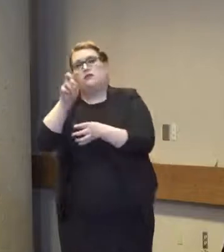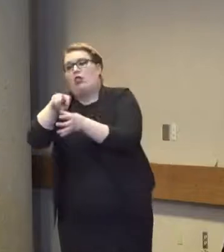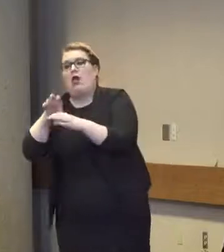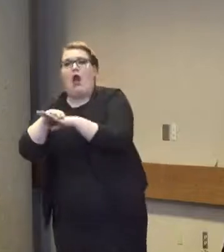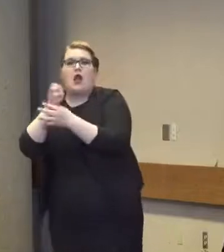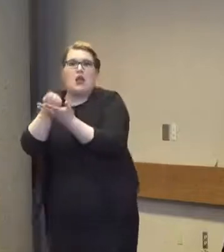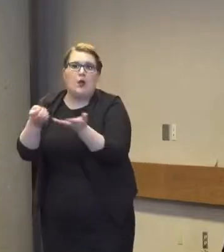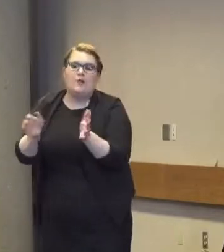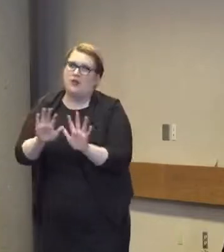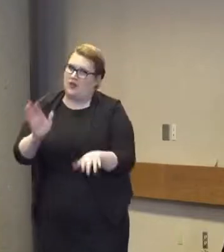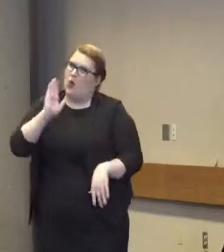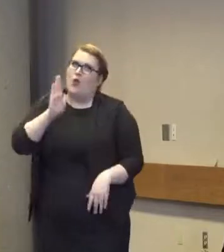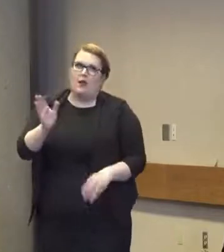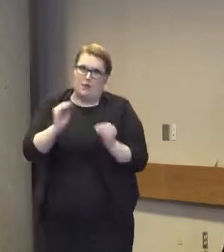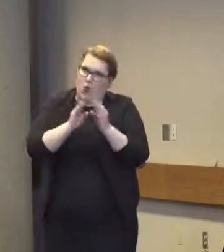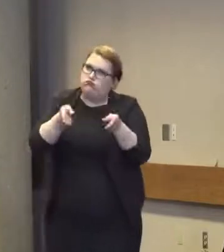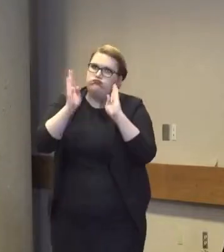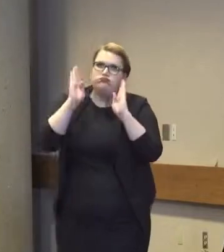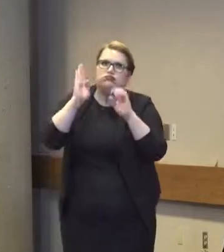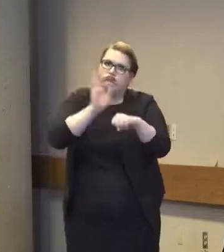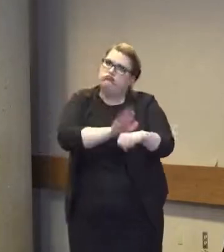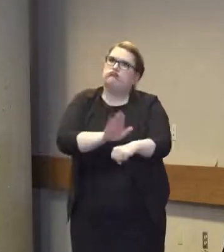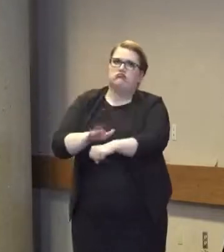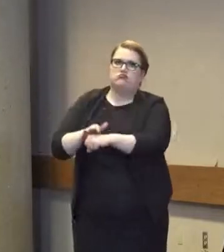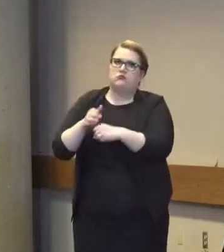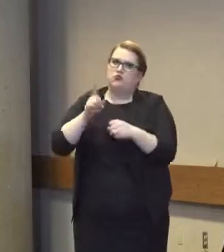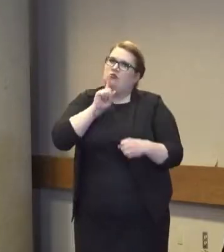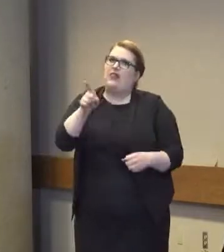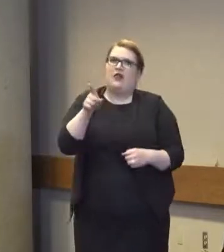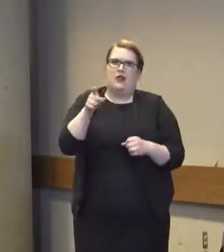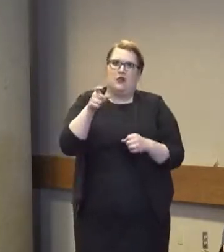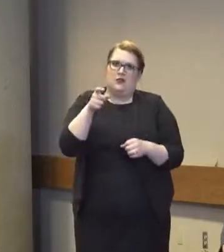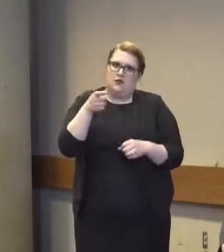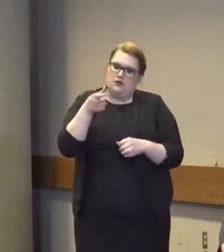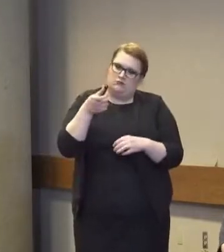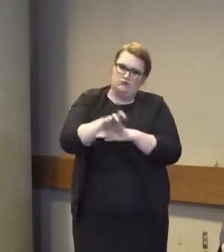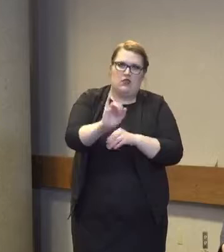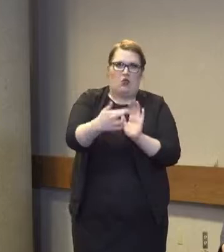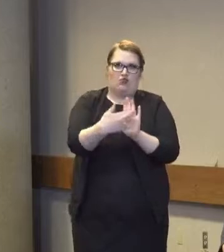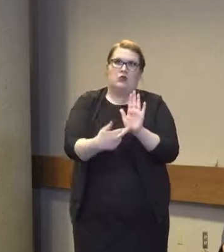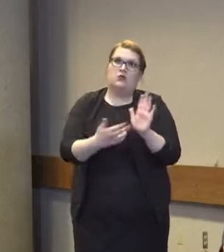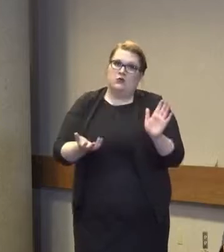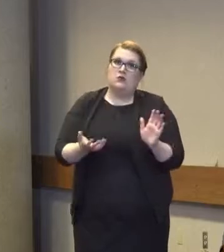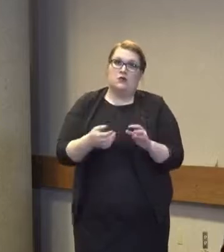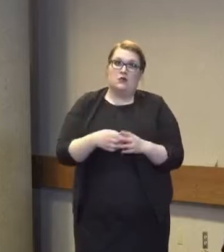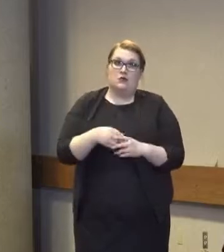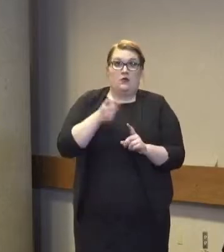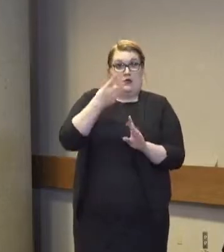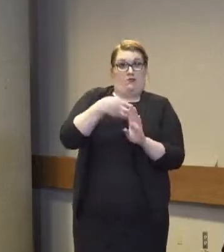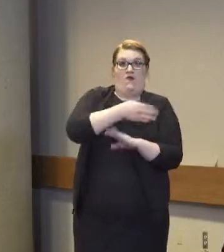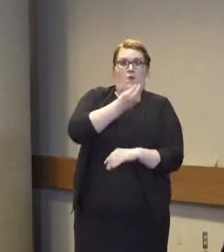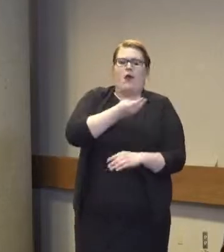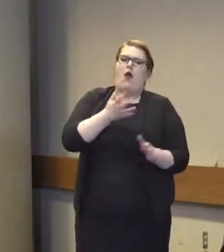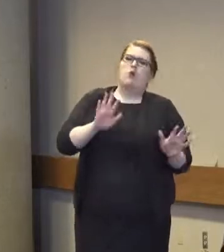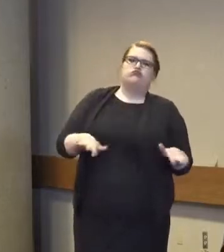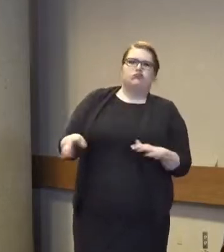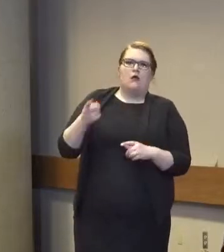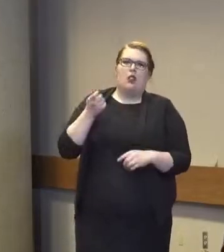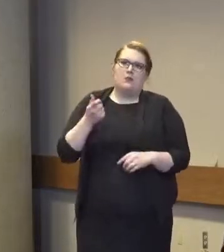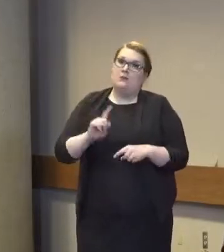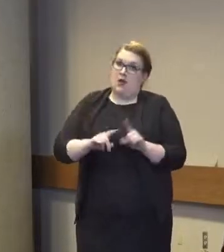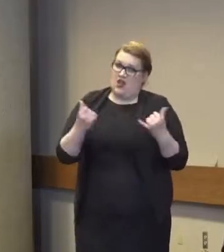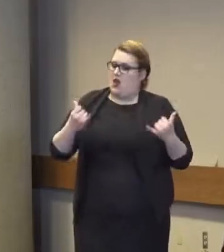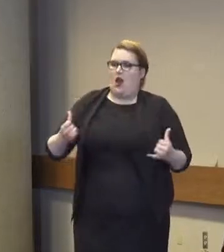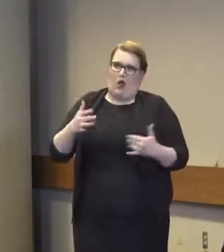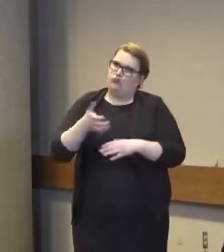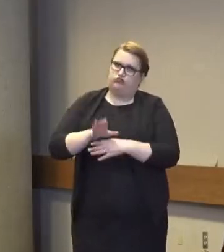They're gonna be much more aggressive about that enforcement than they were before Monday. But the reality is